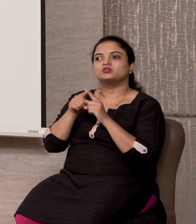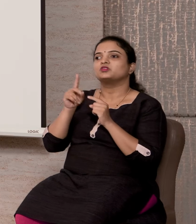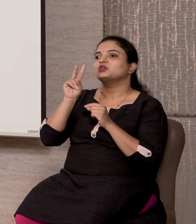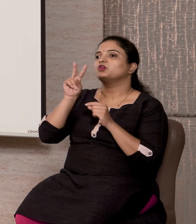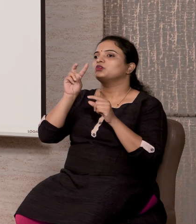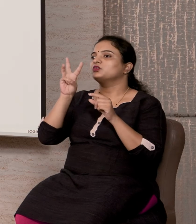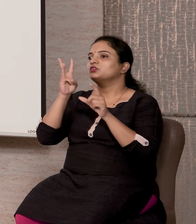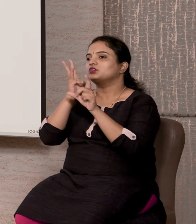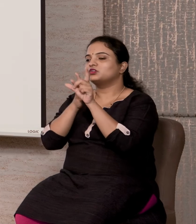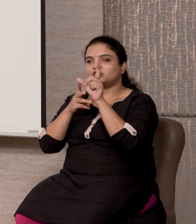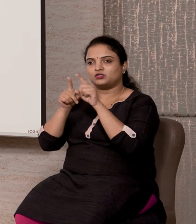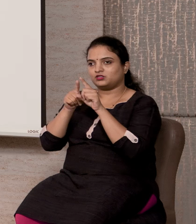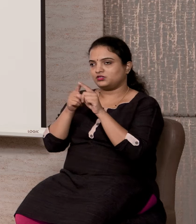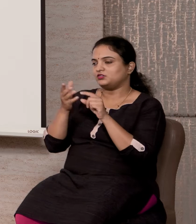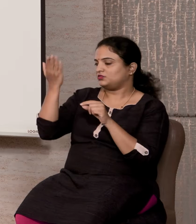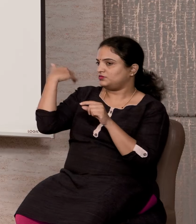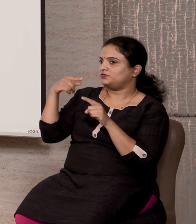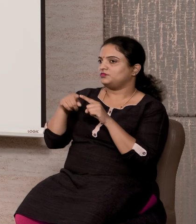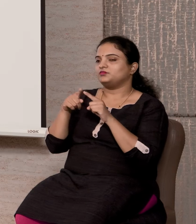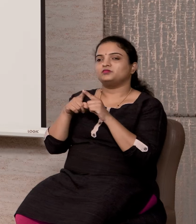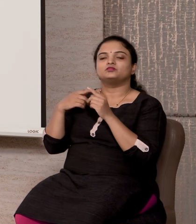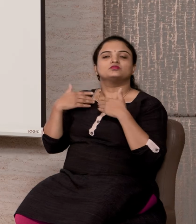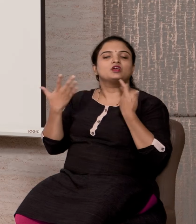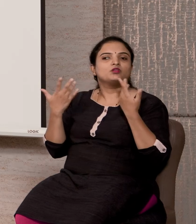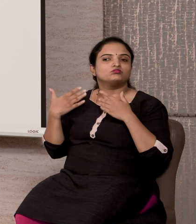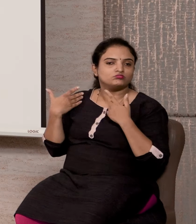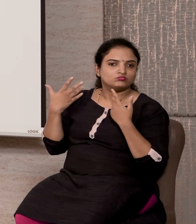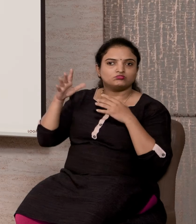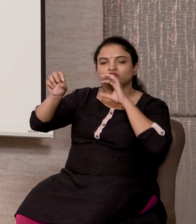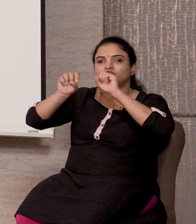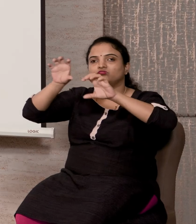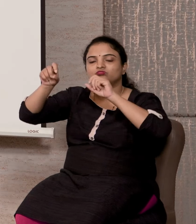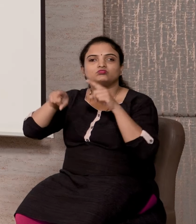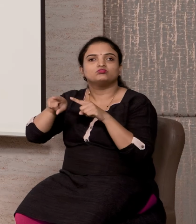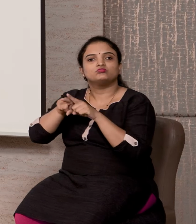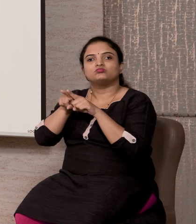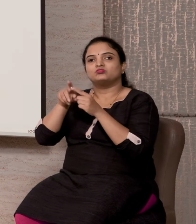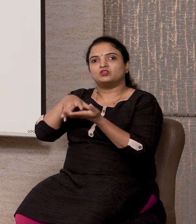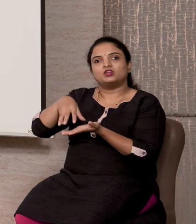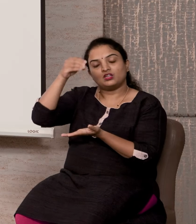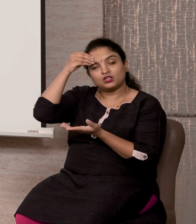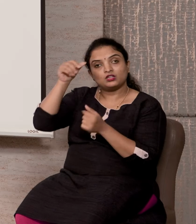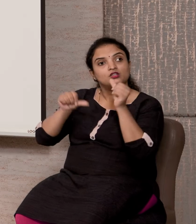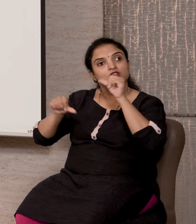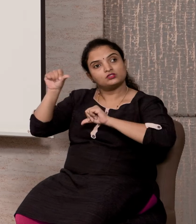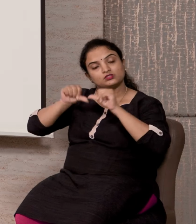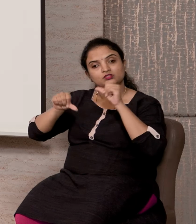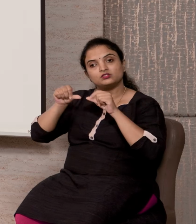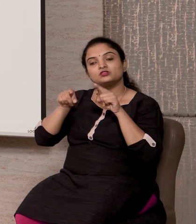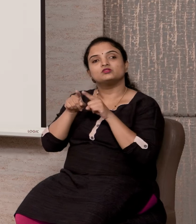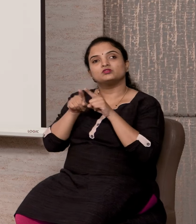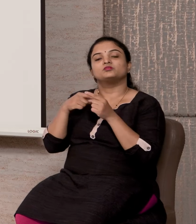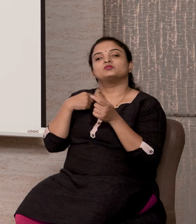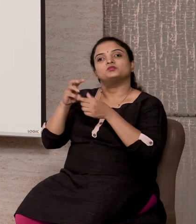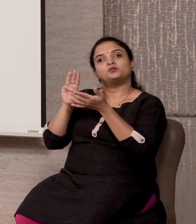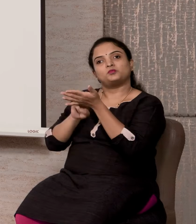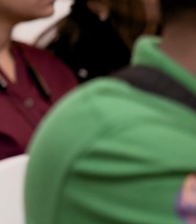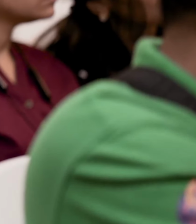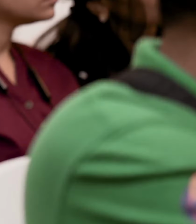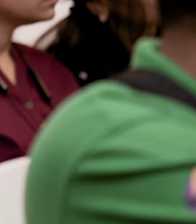the whole community there thinks about outreach and about education, learning as a science and so on. So I'm a member of that. So we